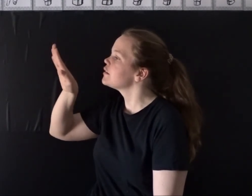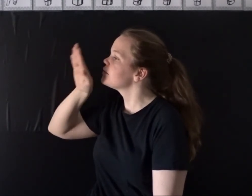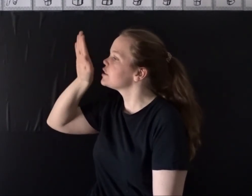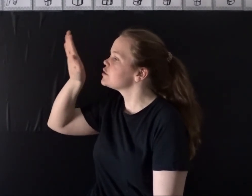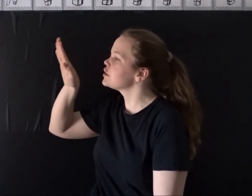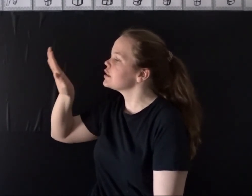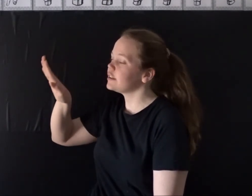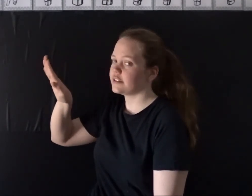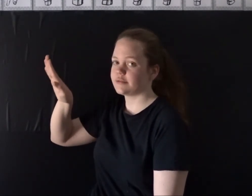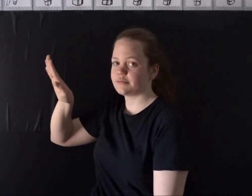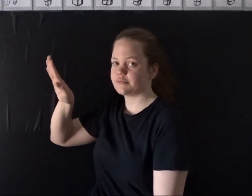Frustrated.